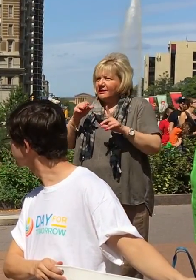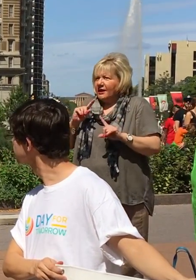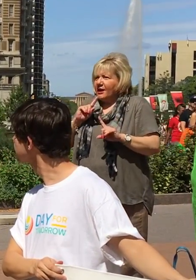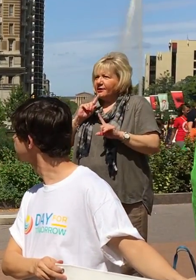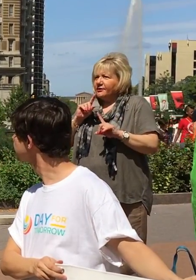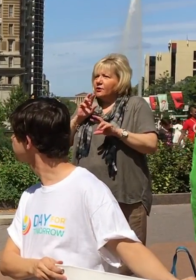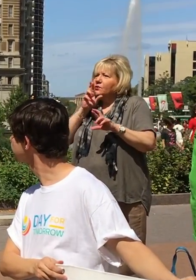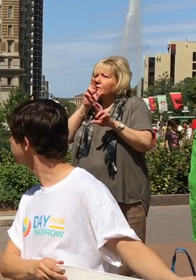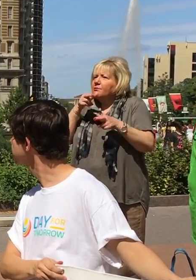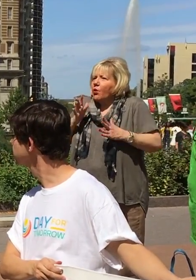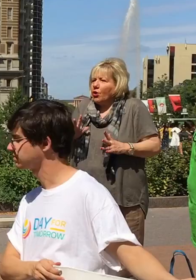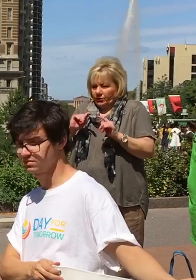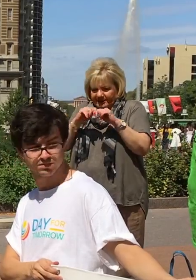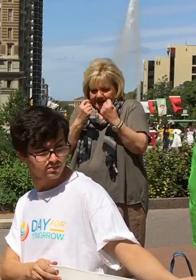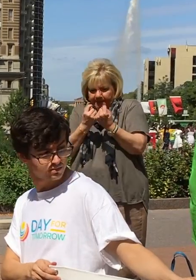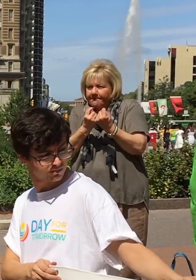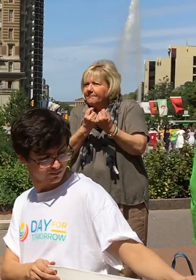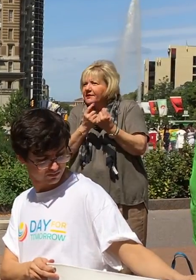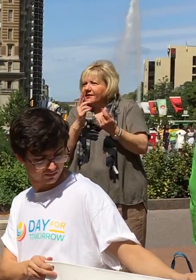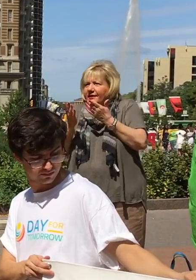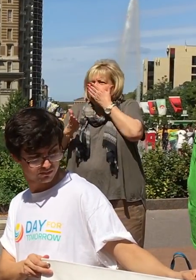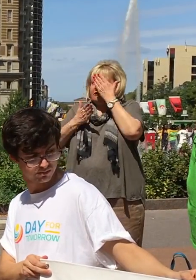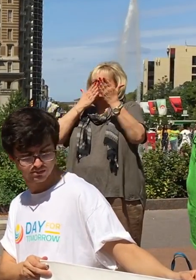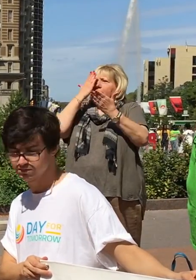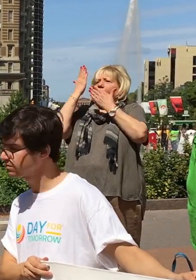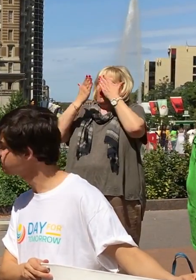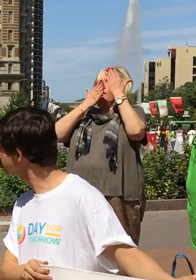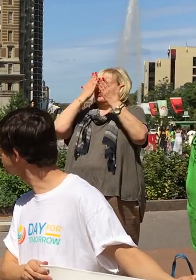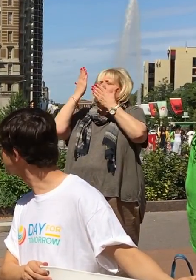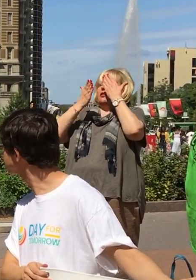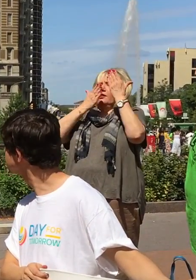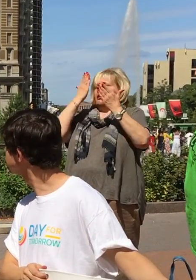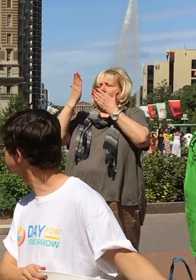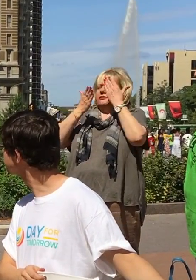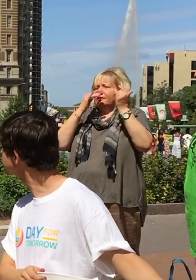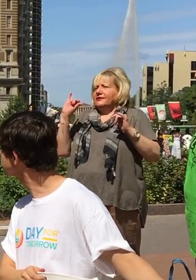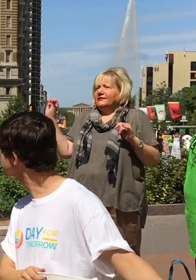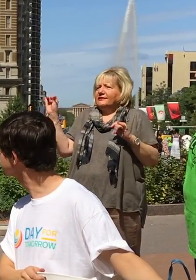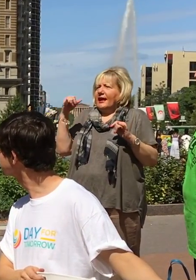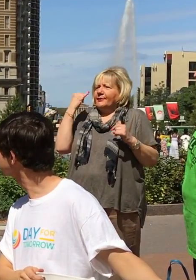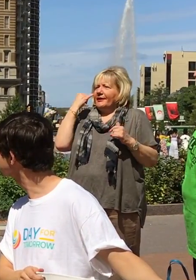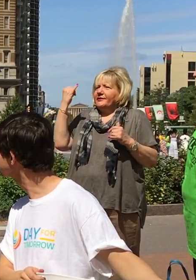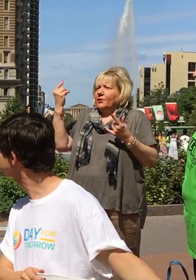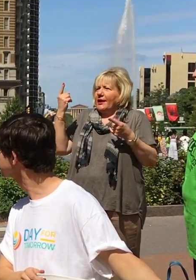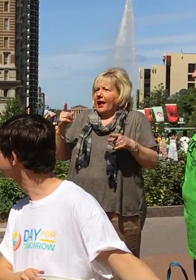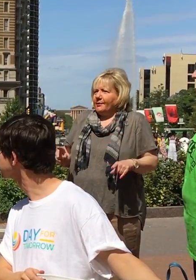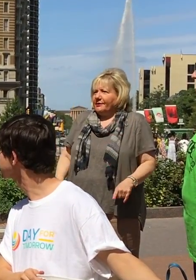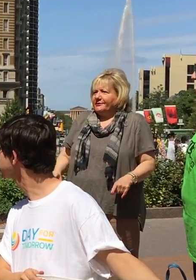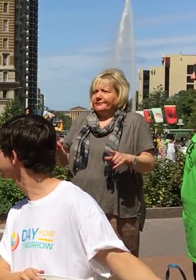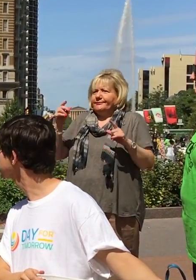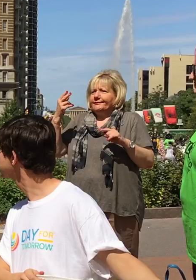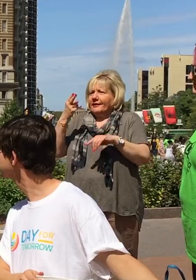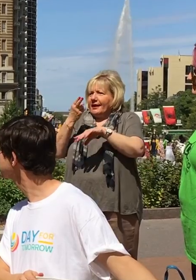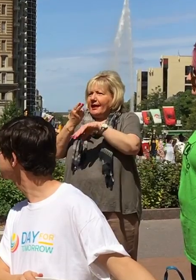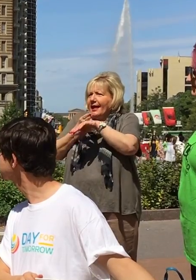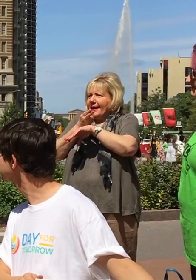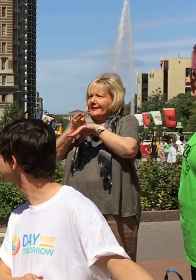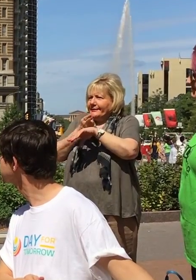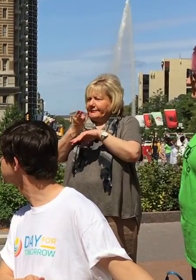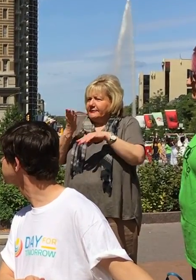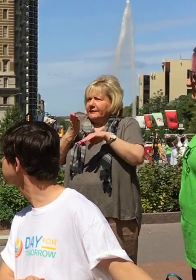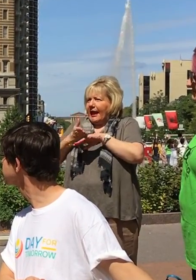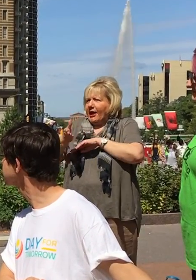that they experienced during the genocide in Rwanda and in Haiti after the